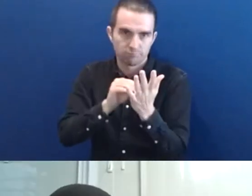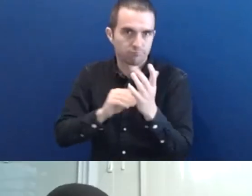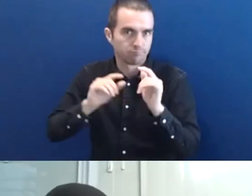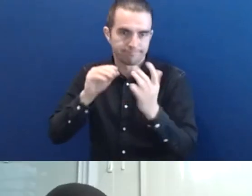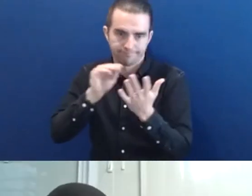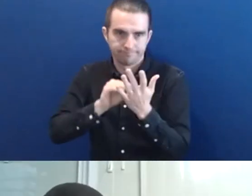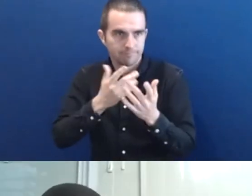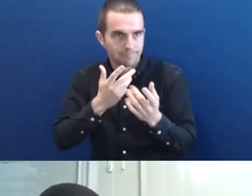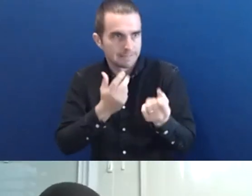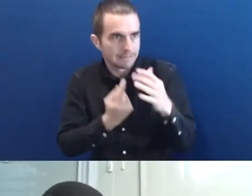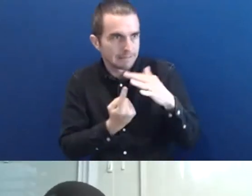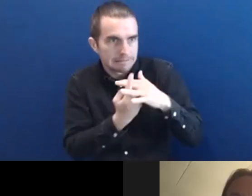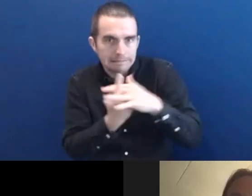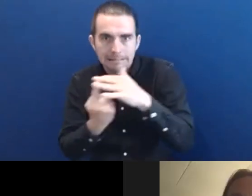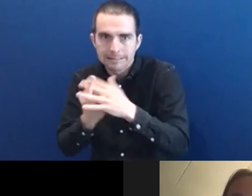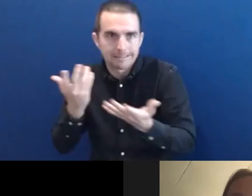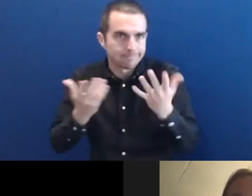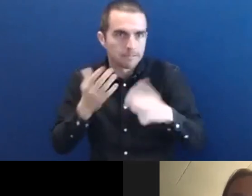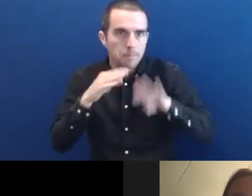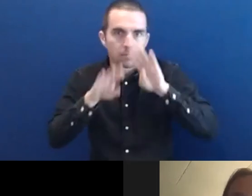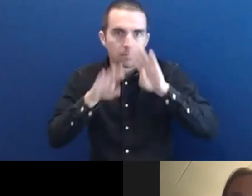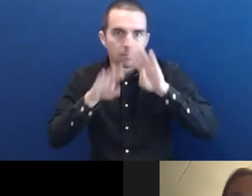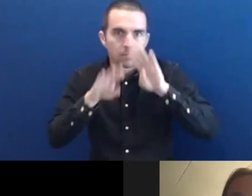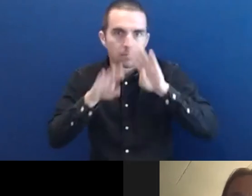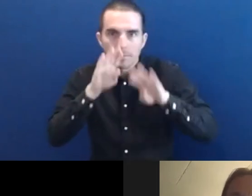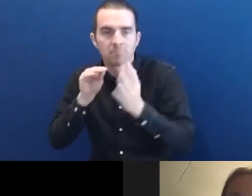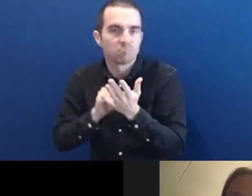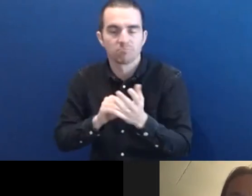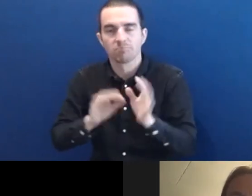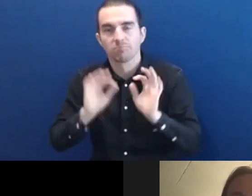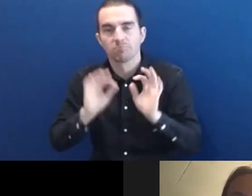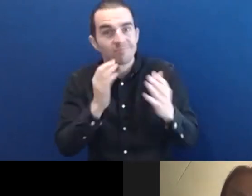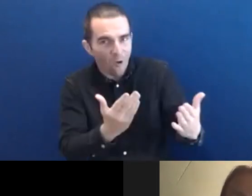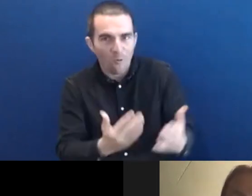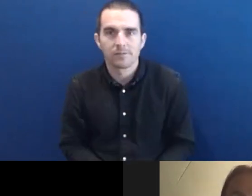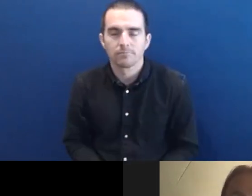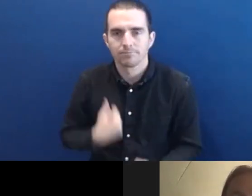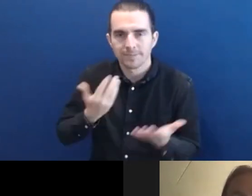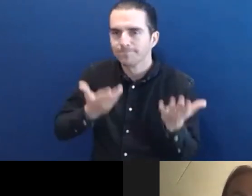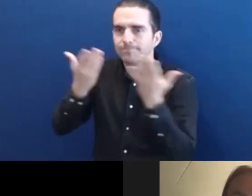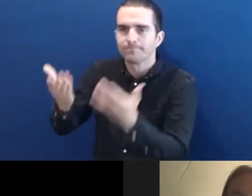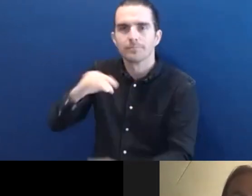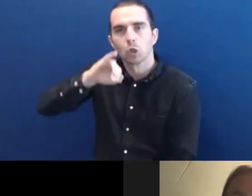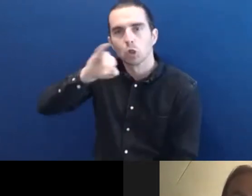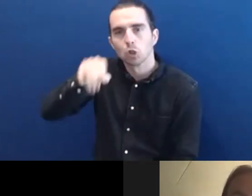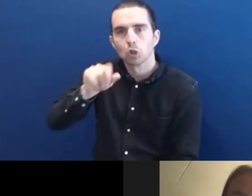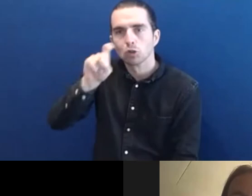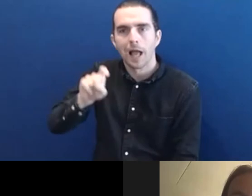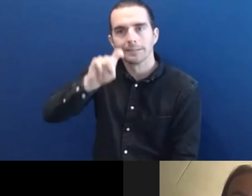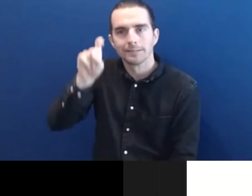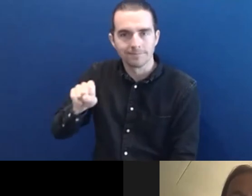Jez to prompt us towards the question so we can start our interaction.